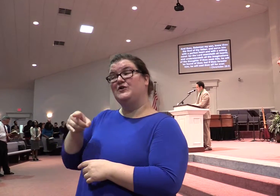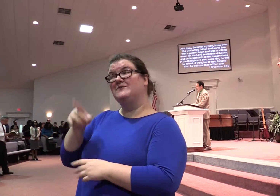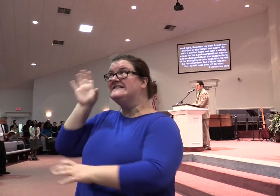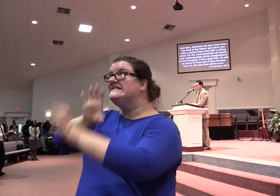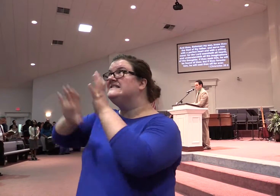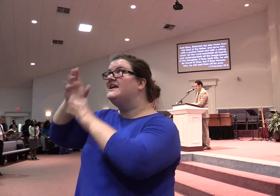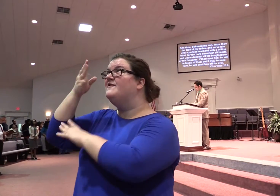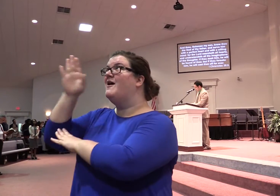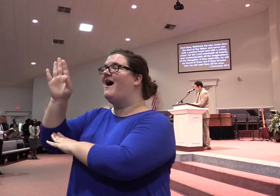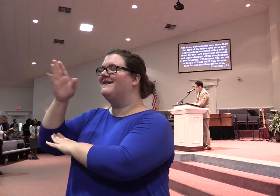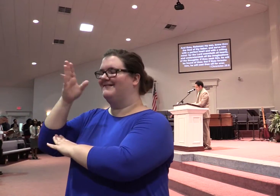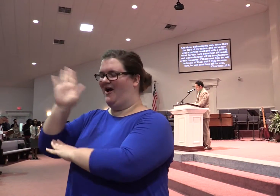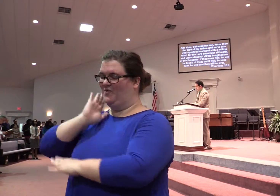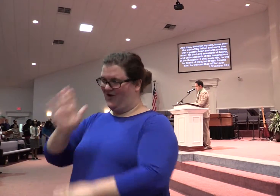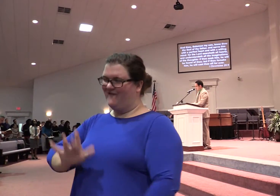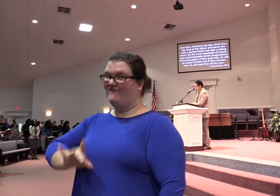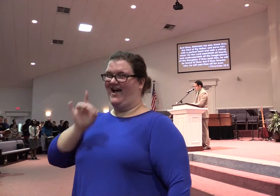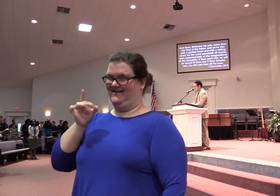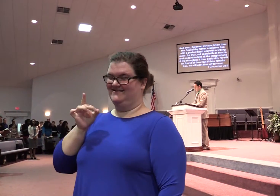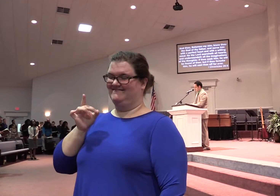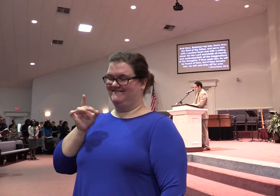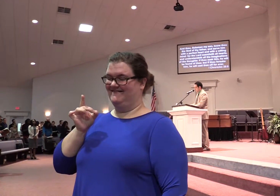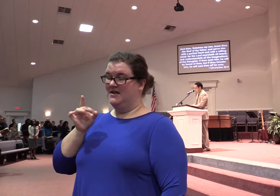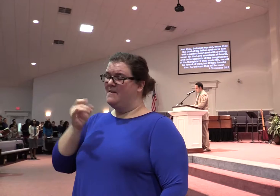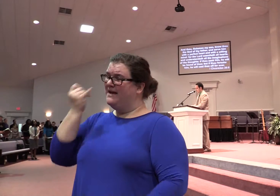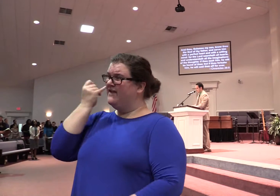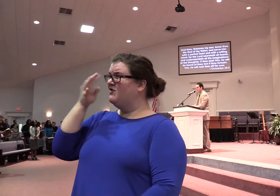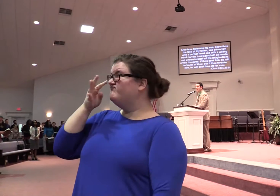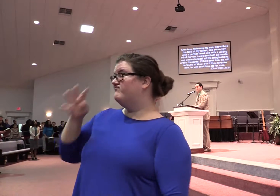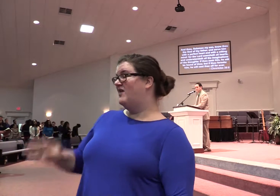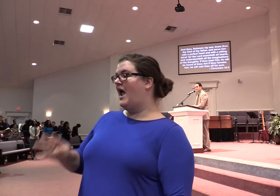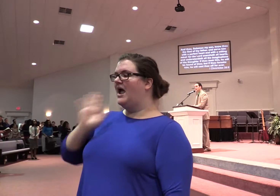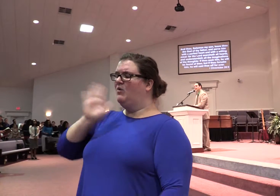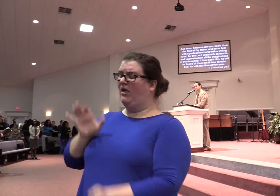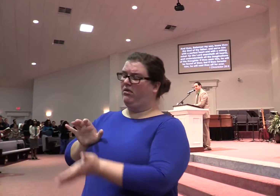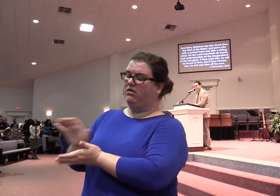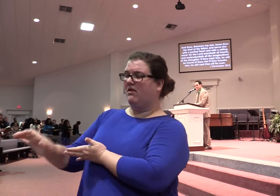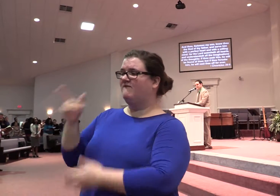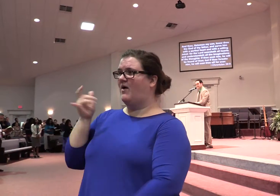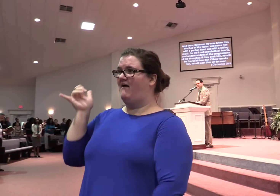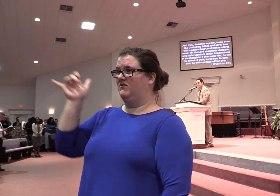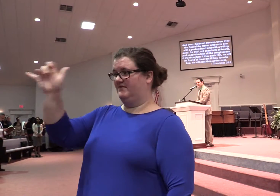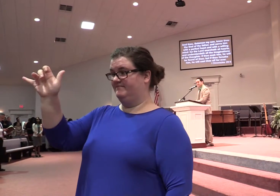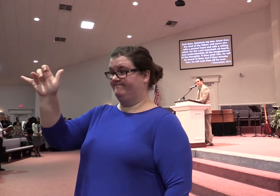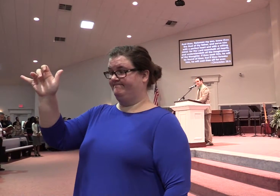be found of thee. But if thou forsake him, he will cast thee off forever."